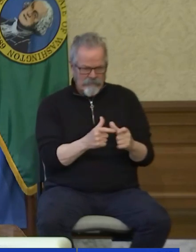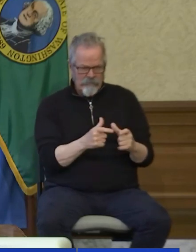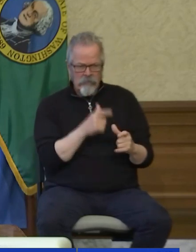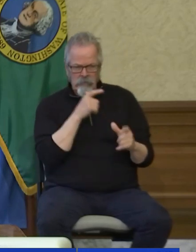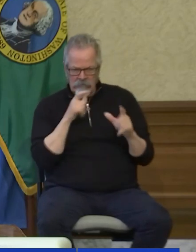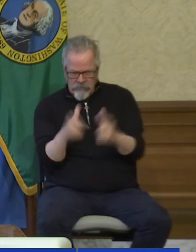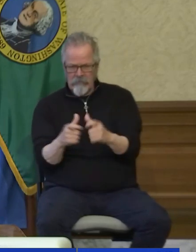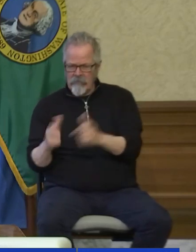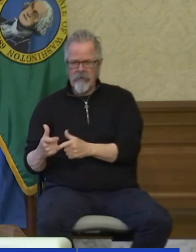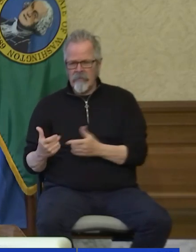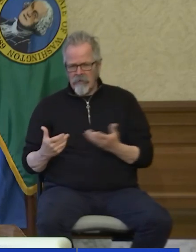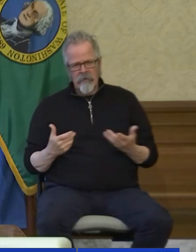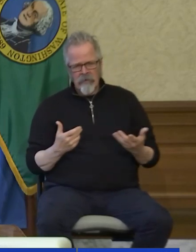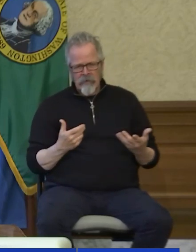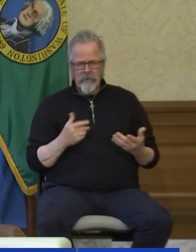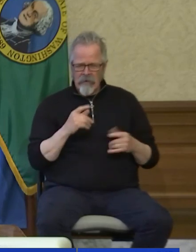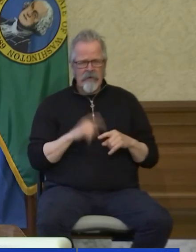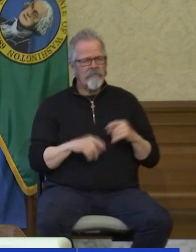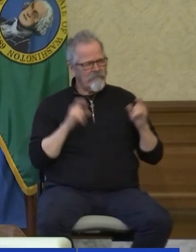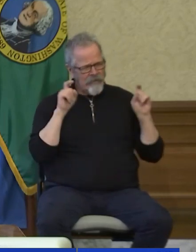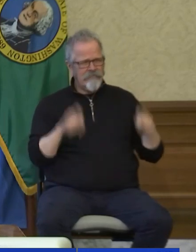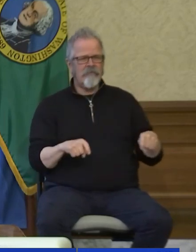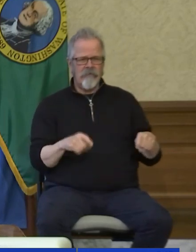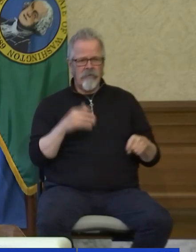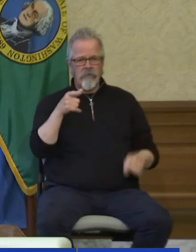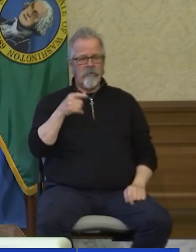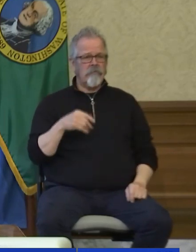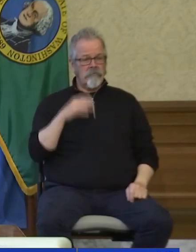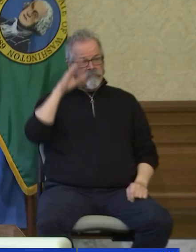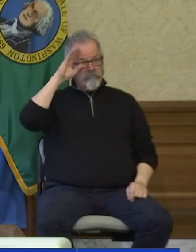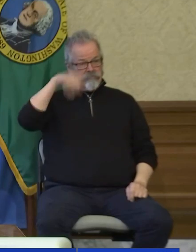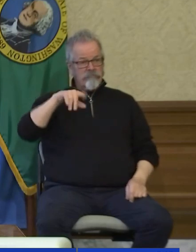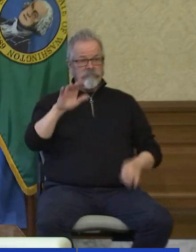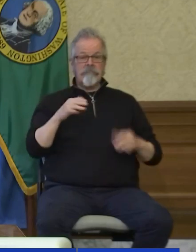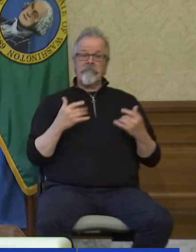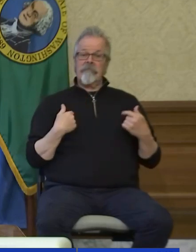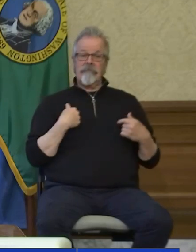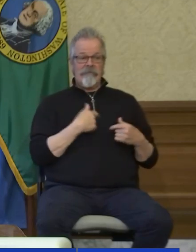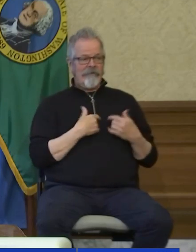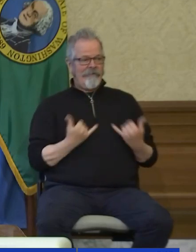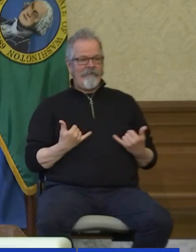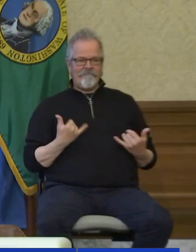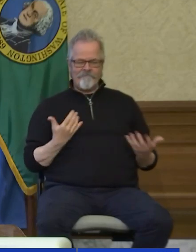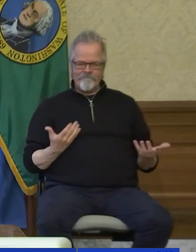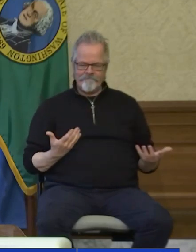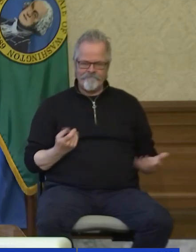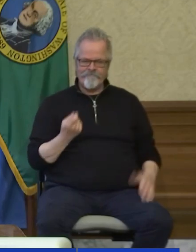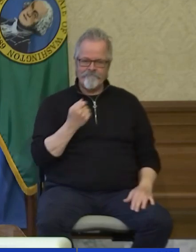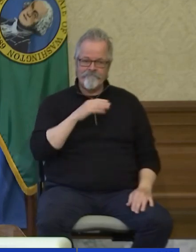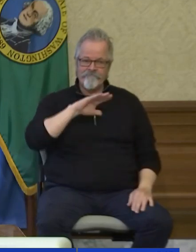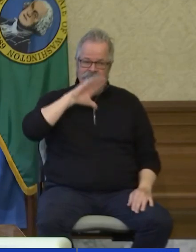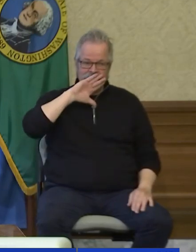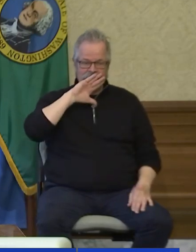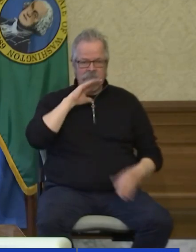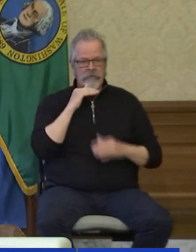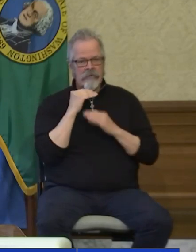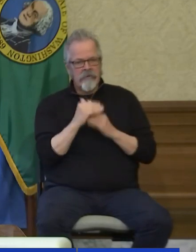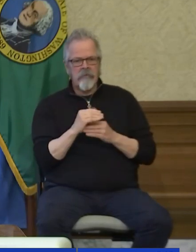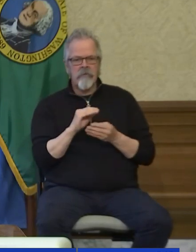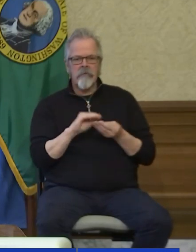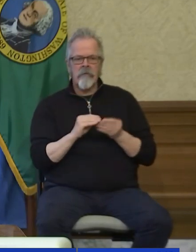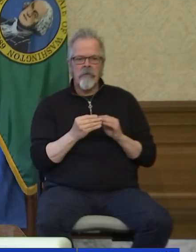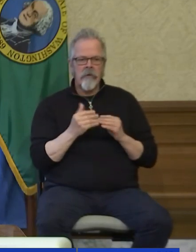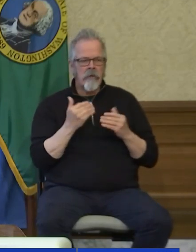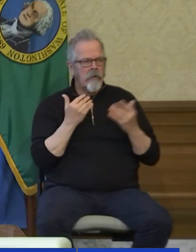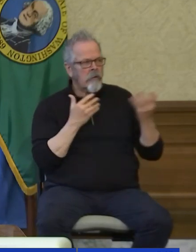has been way more limited than we would want. We have been limited to be doing maybe 4,000 tests a day. We want to get several